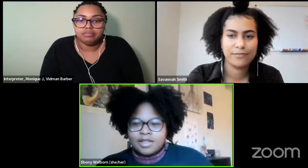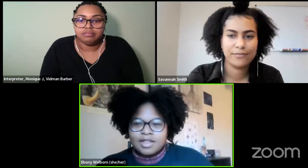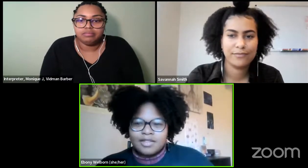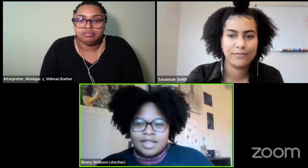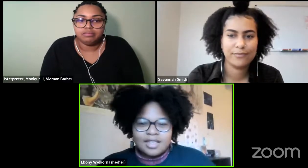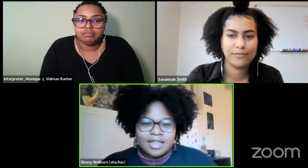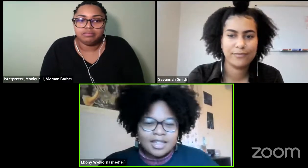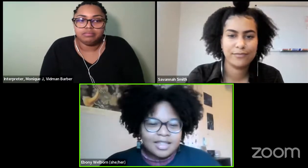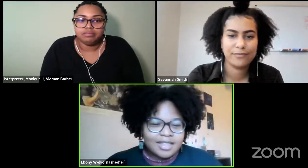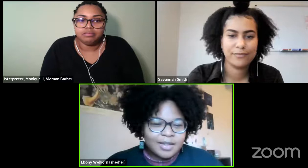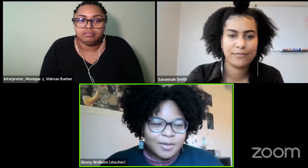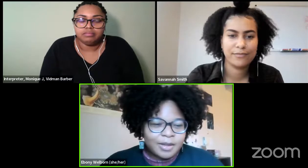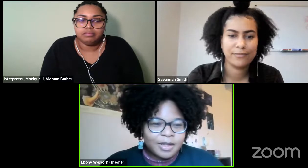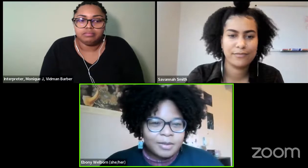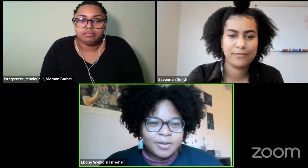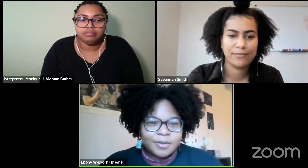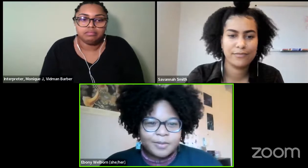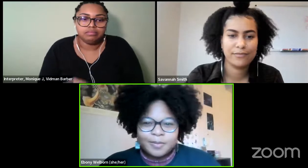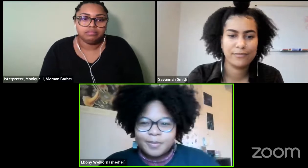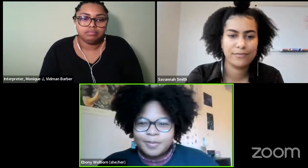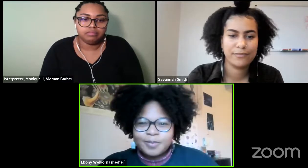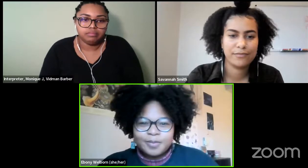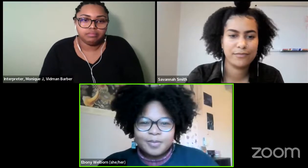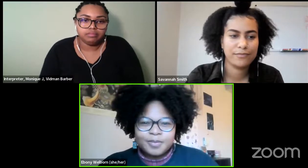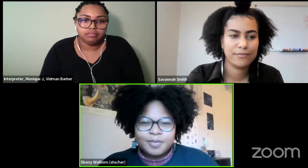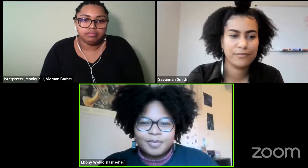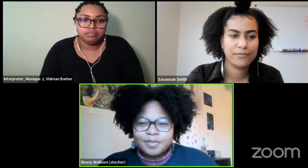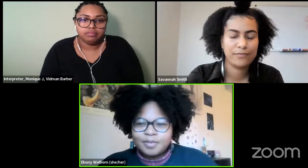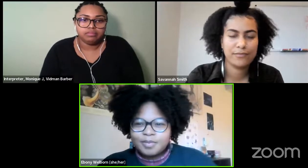And I'll just give that a second to see what comes through.